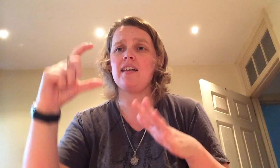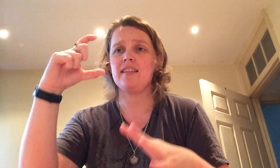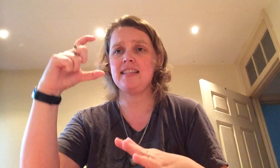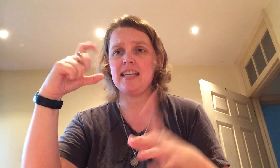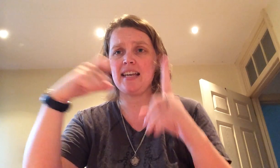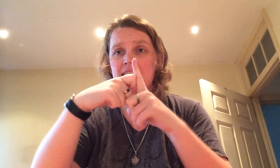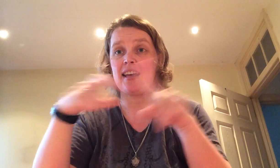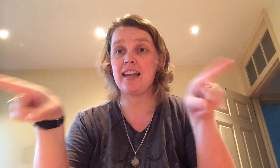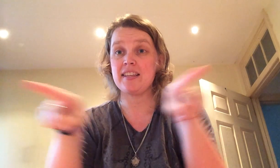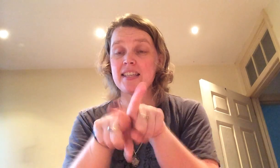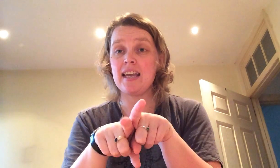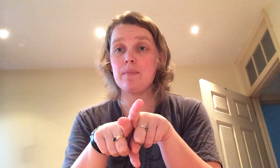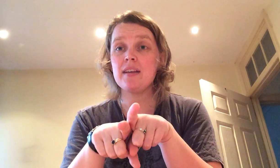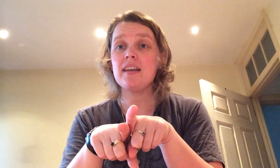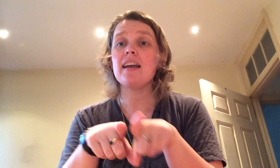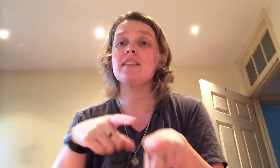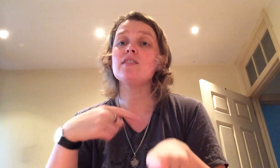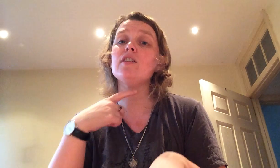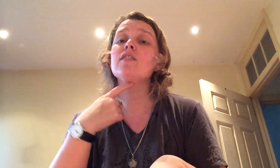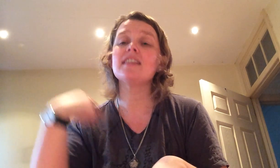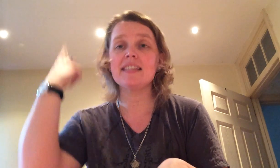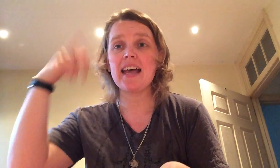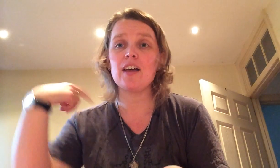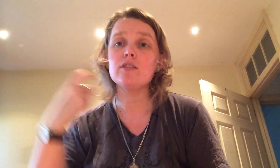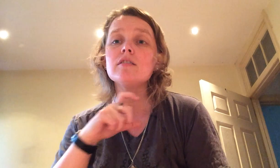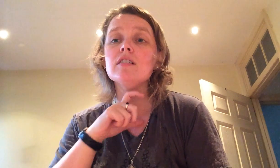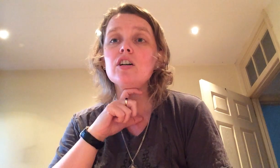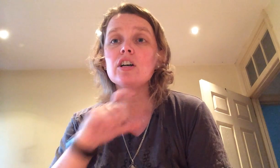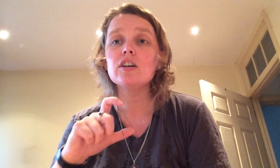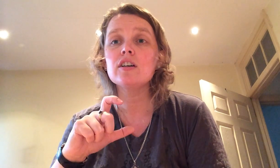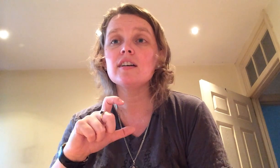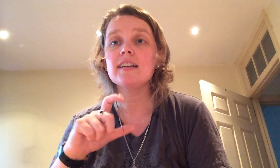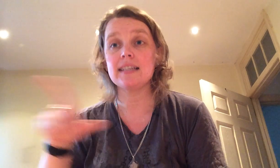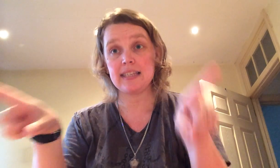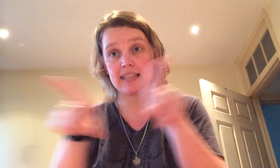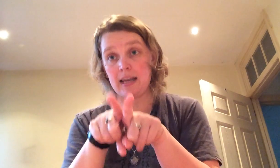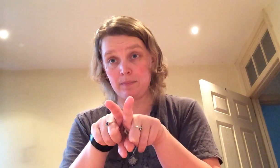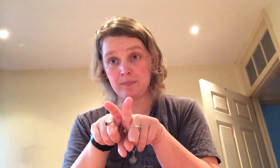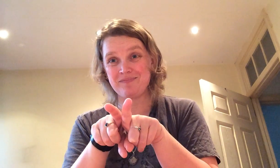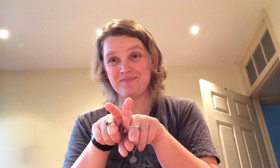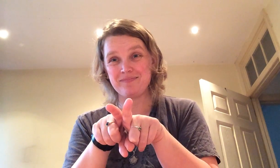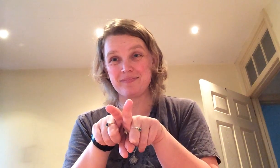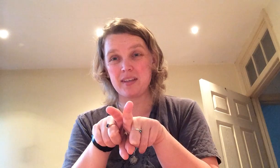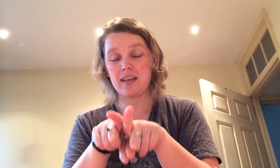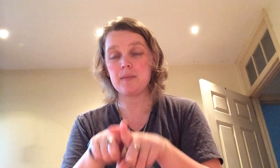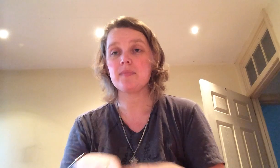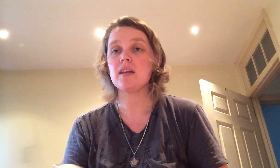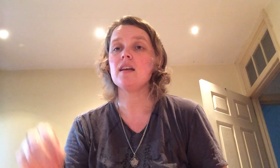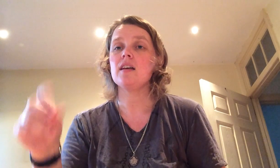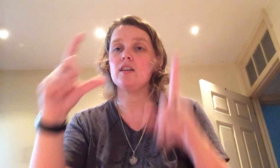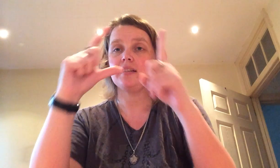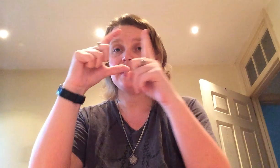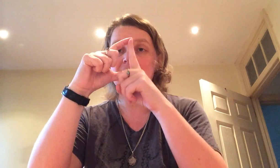the C and the K are the same, and so the sound K is the same. Okay.